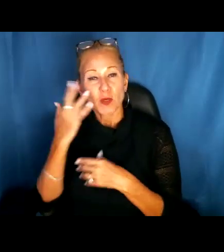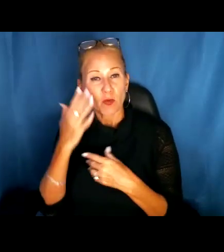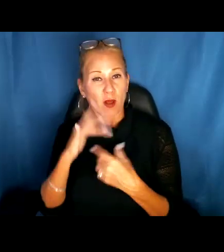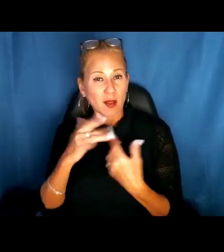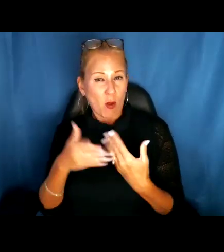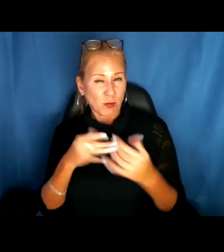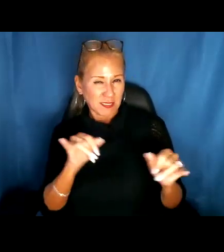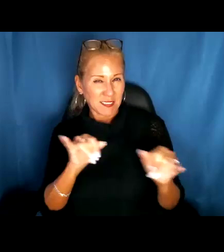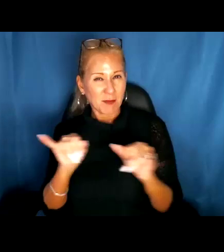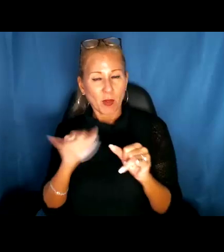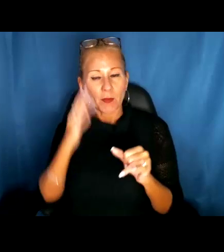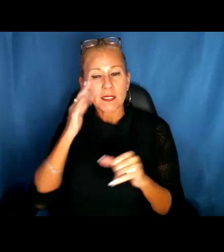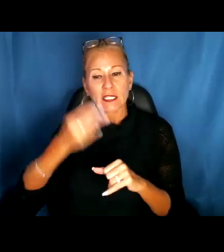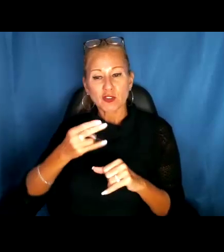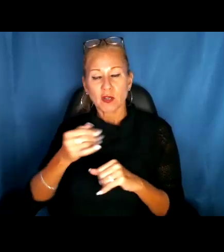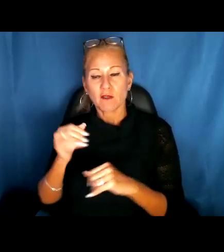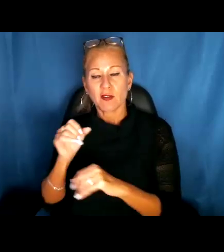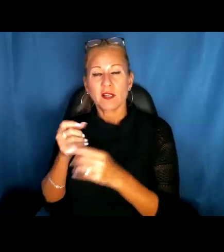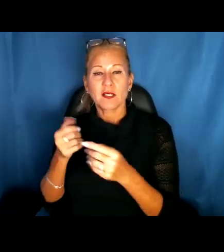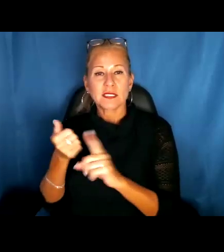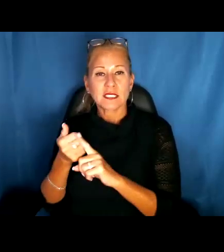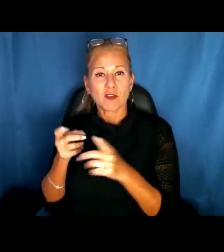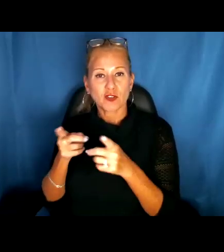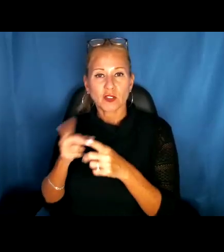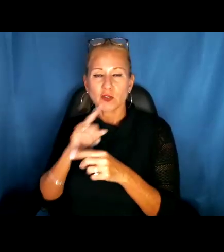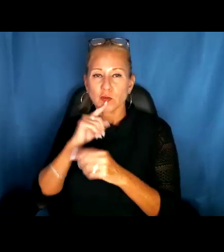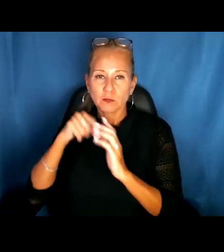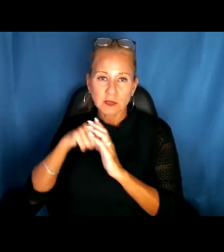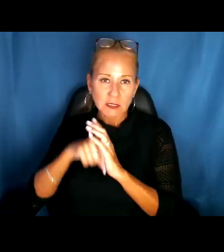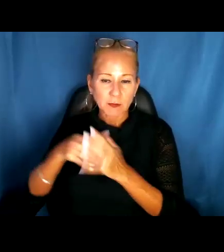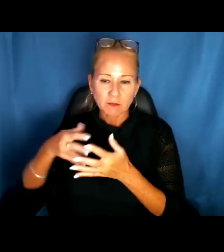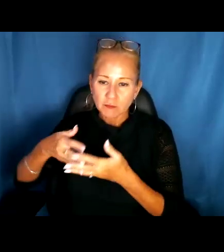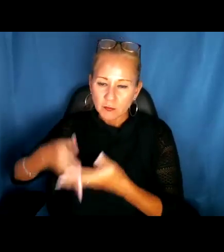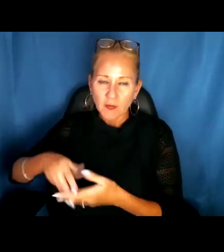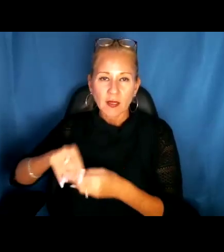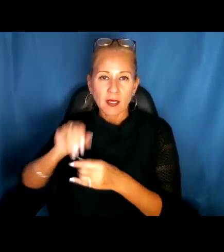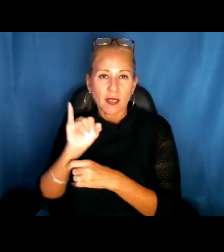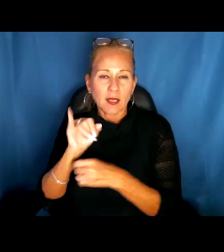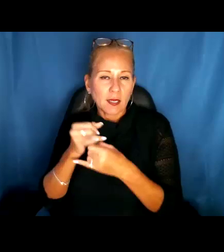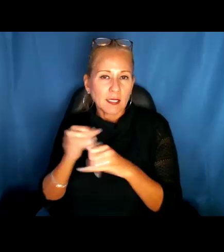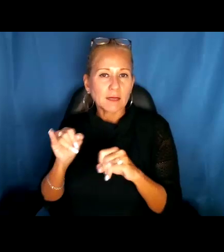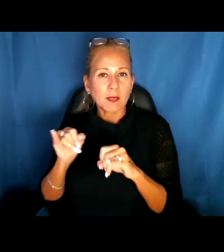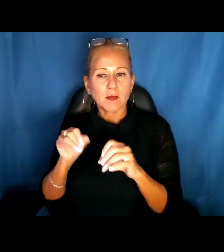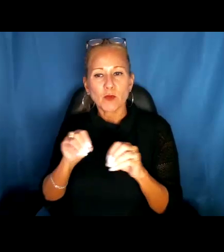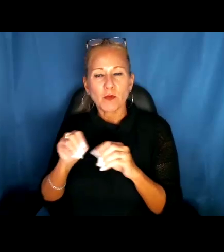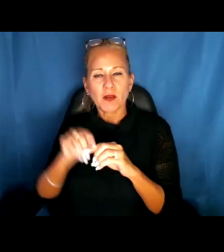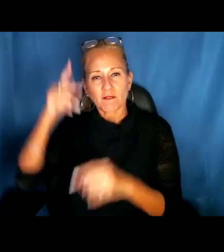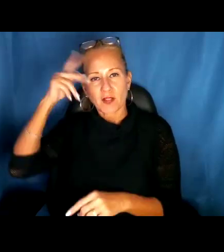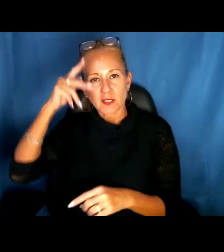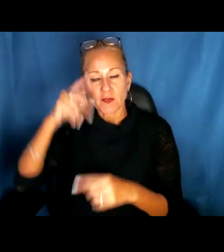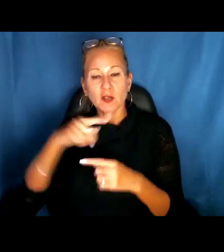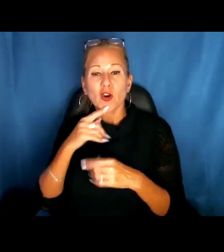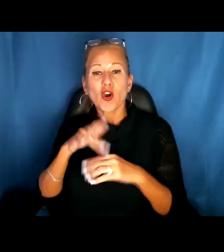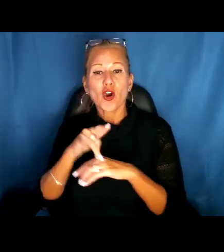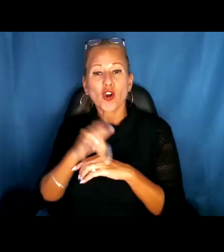so similar is because the history of self-direction is deeply rooted in the independent movement and philosophy. Early concepts